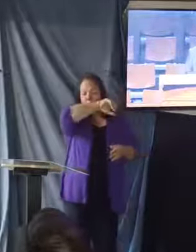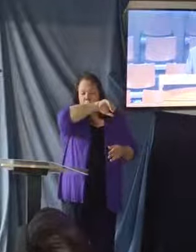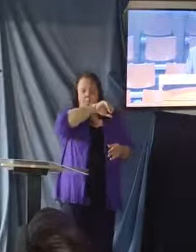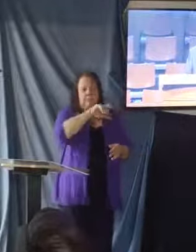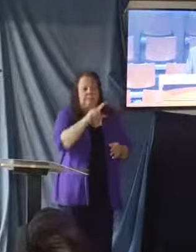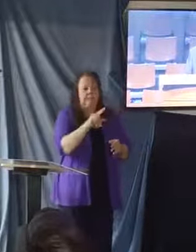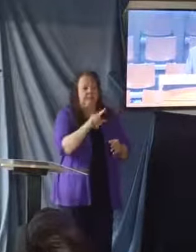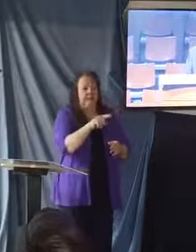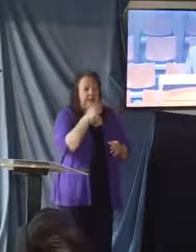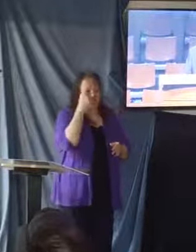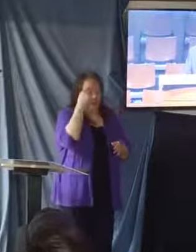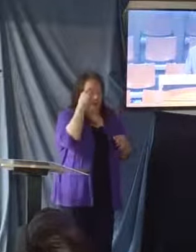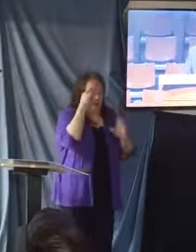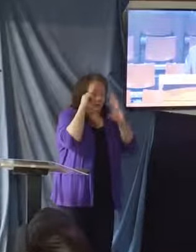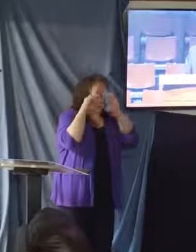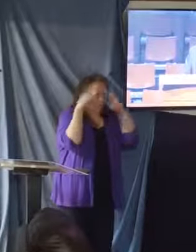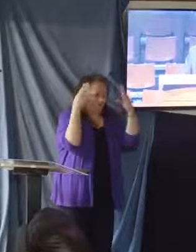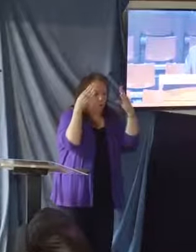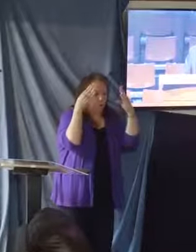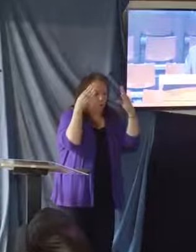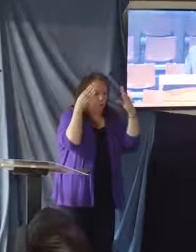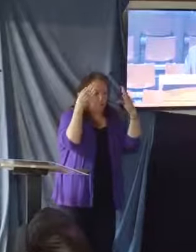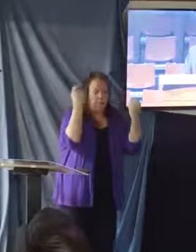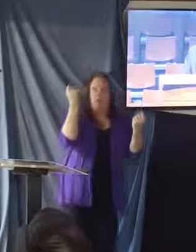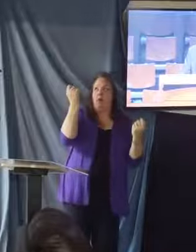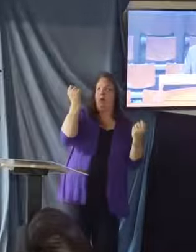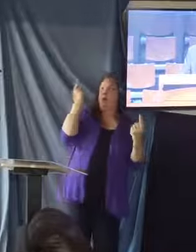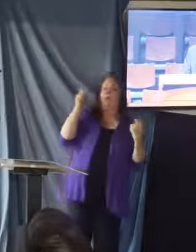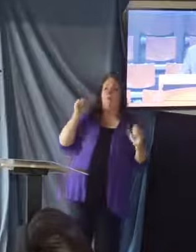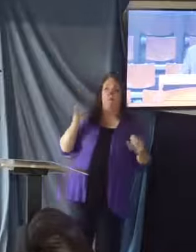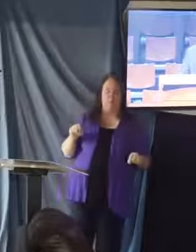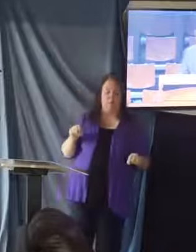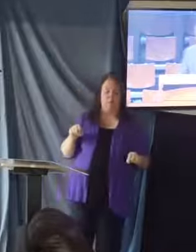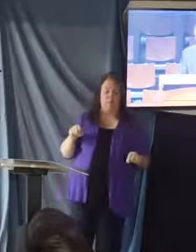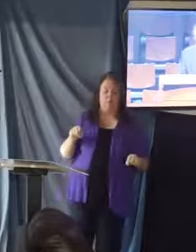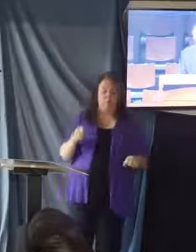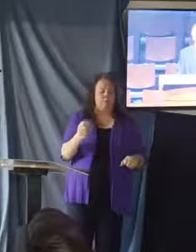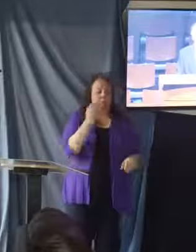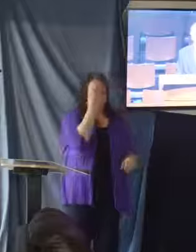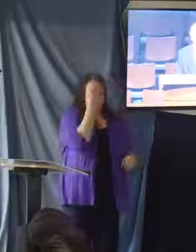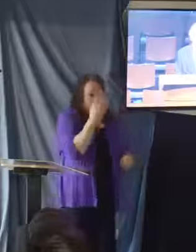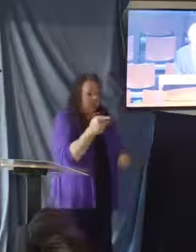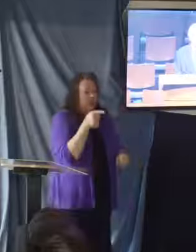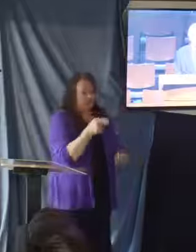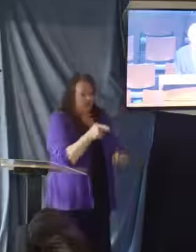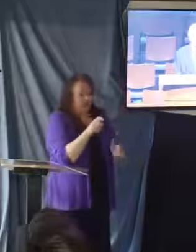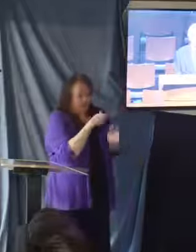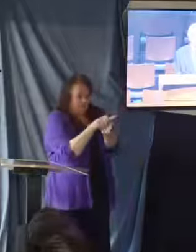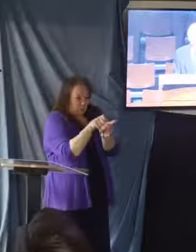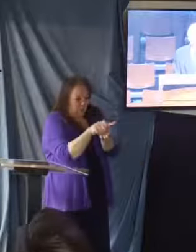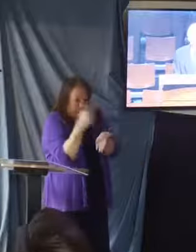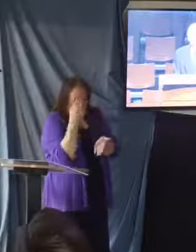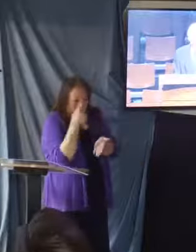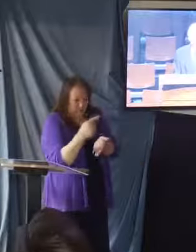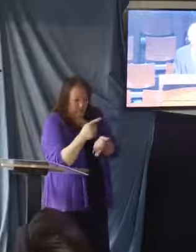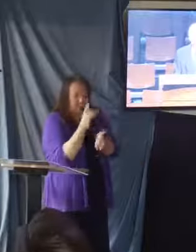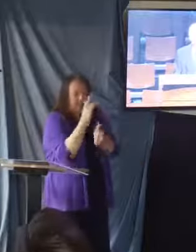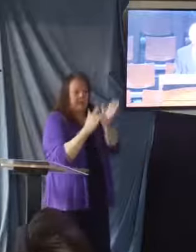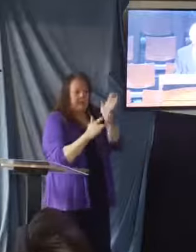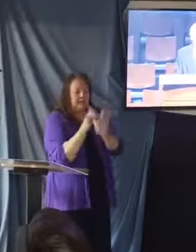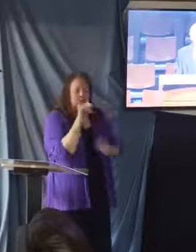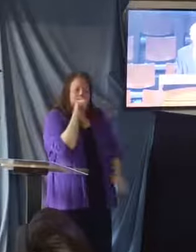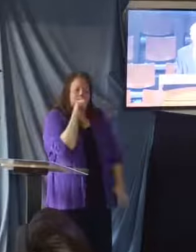he opened their minds to understand the Scriptures, and he said to them, "Thus it is written that the Christ